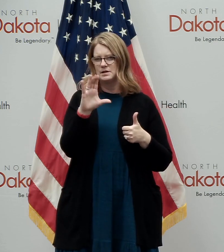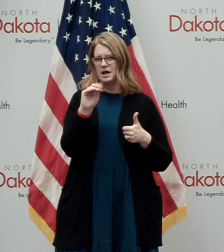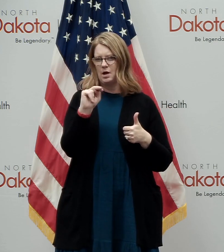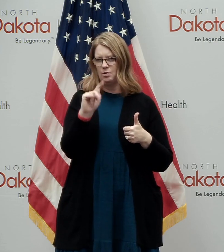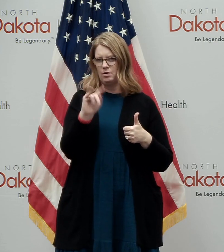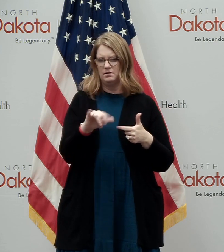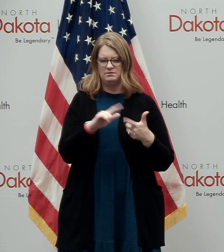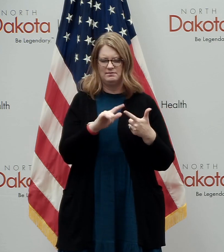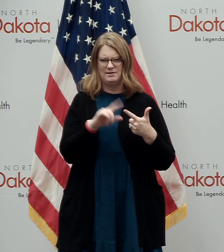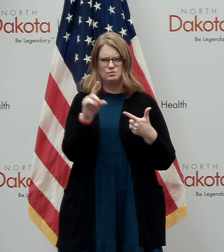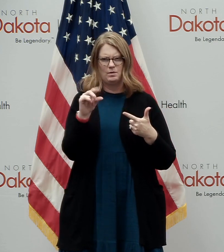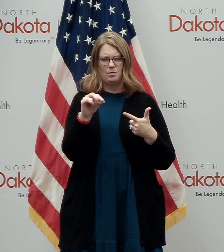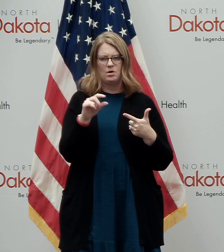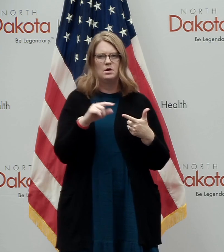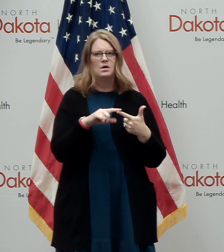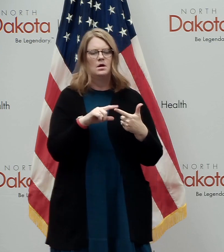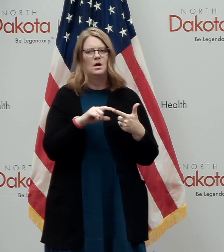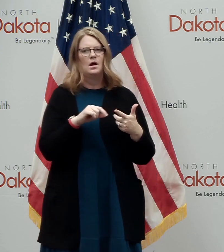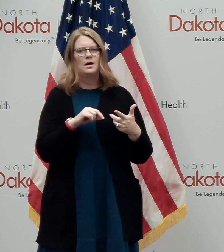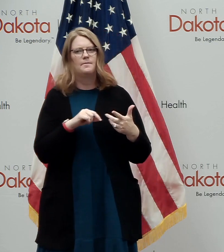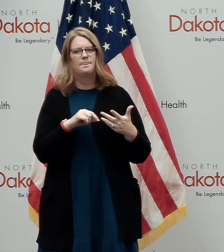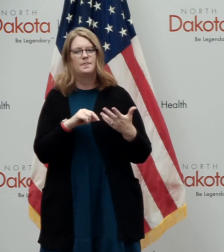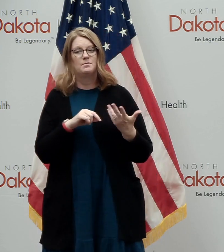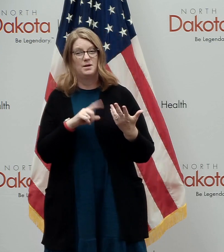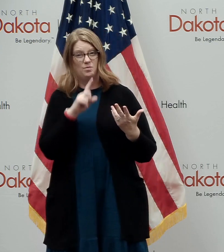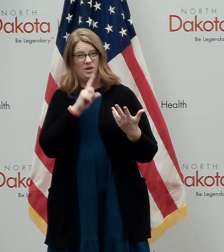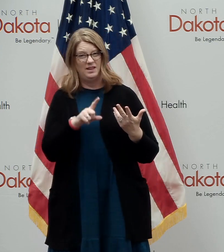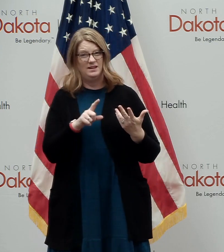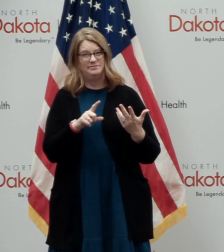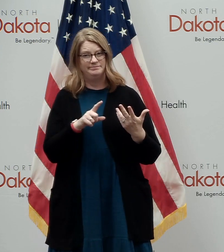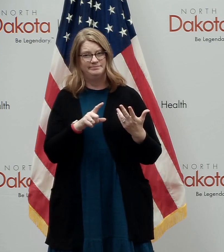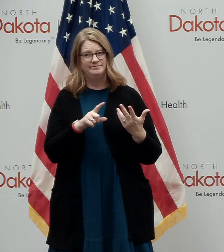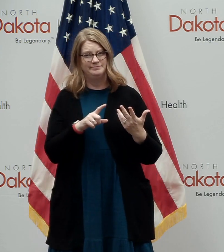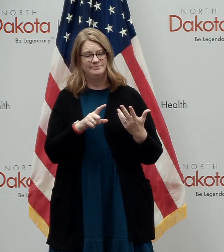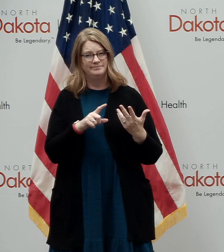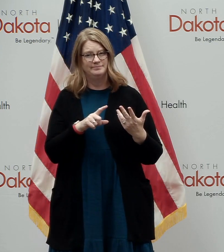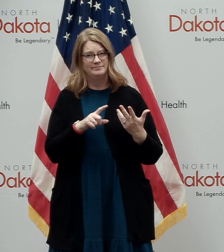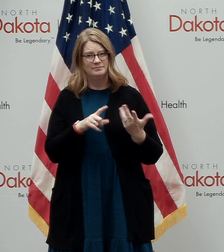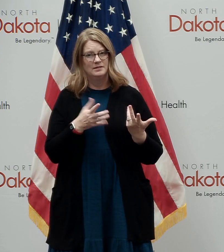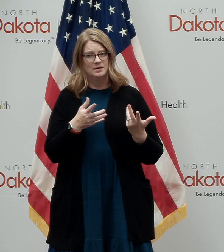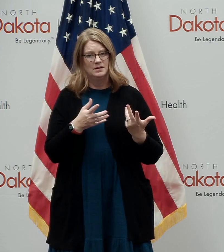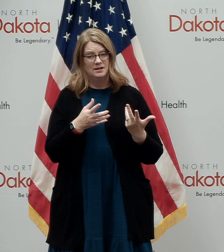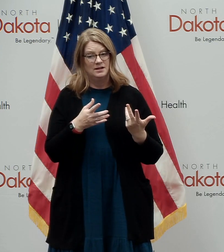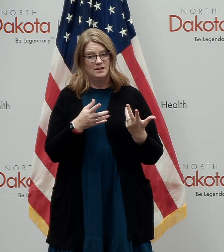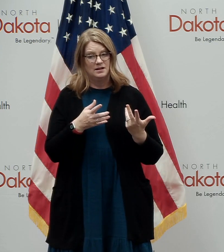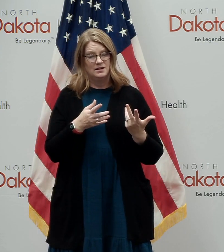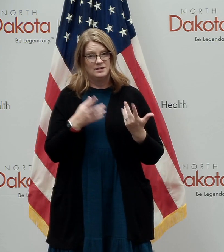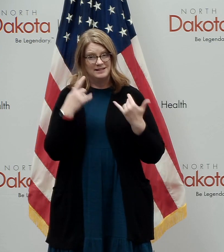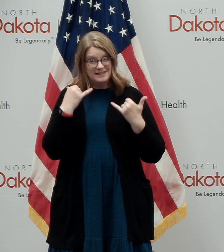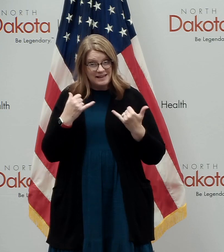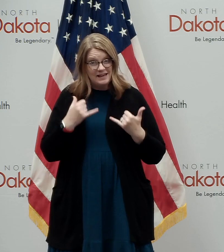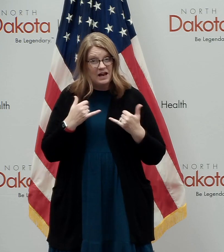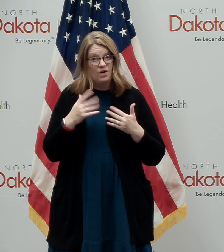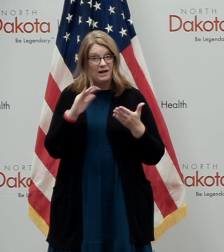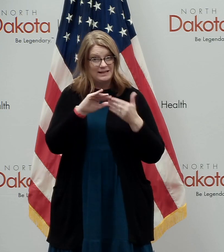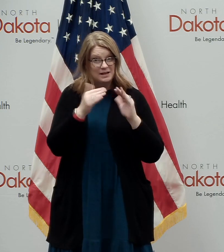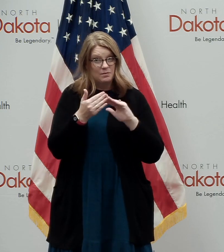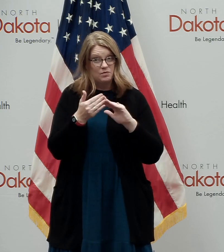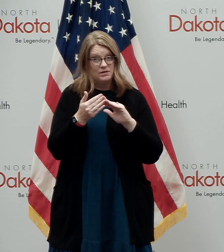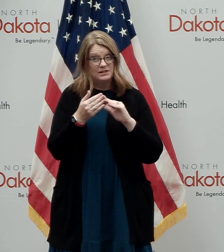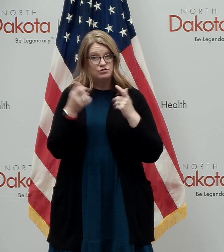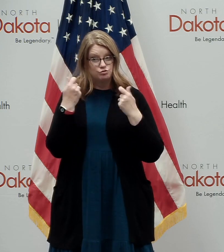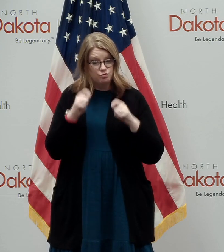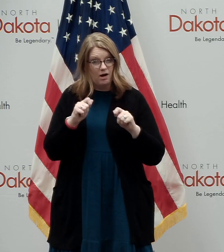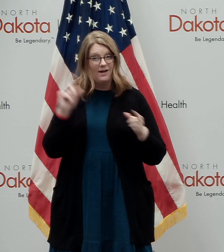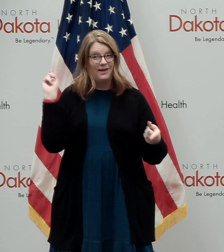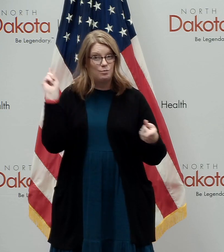this provides an exclamation point on the need for us to, as communities come together to reduce the spread, to